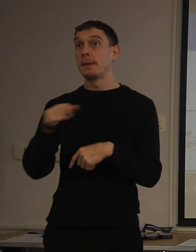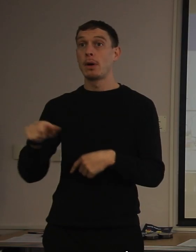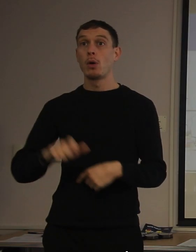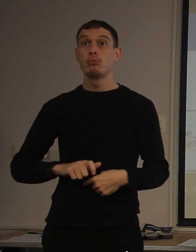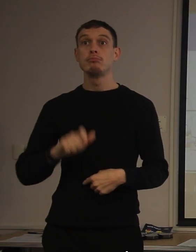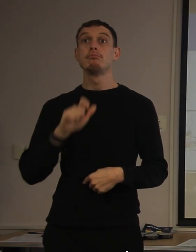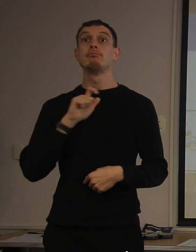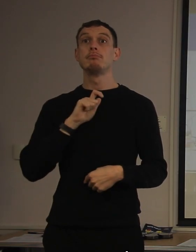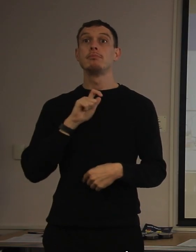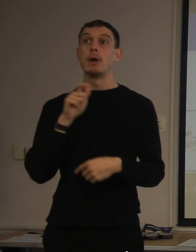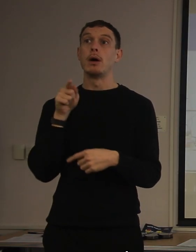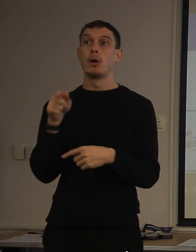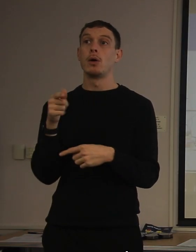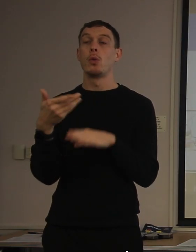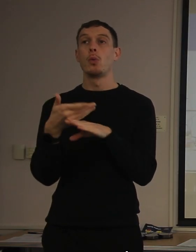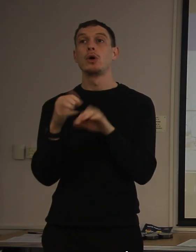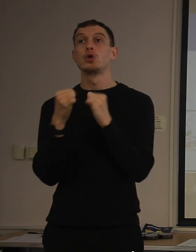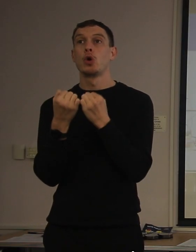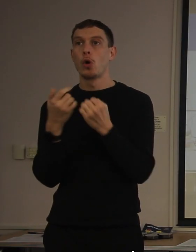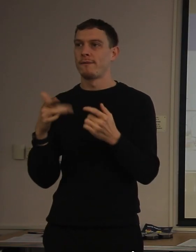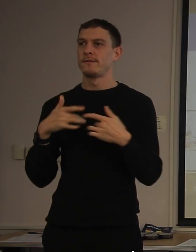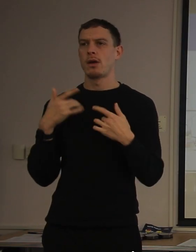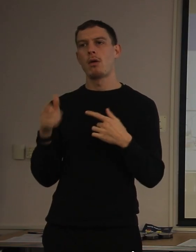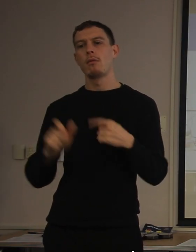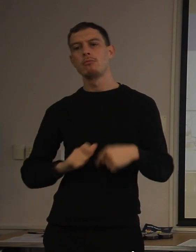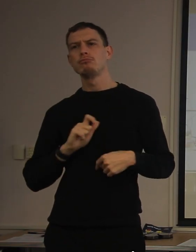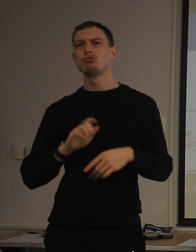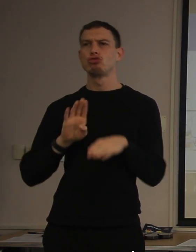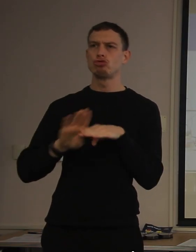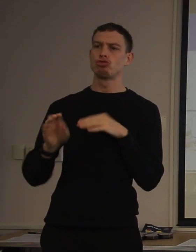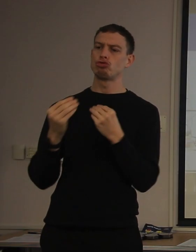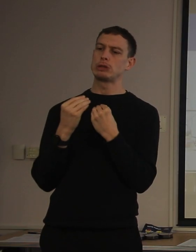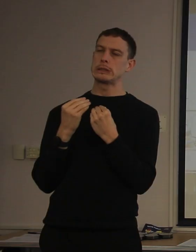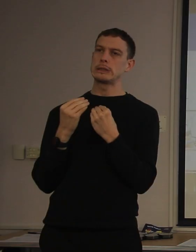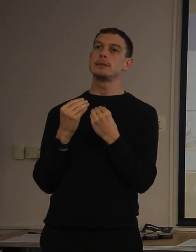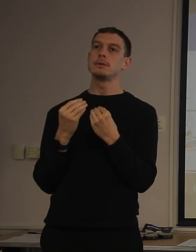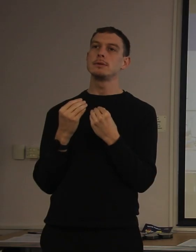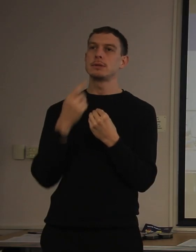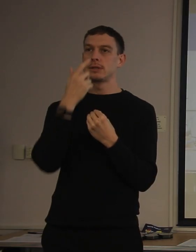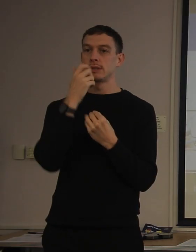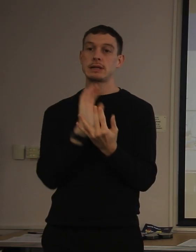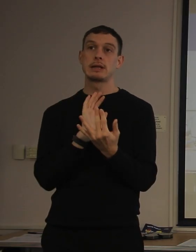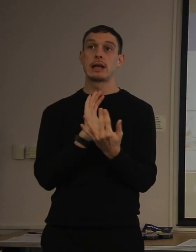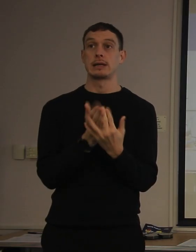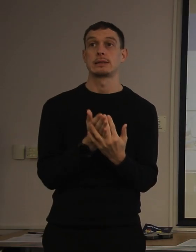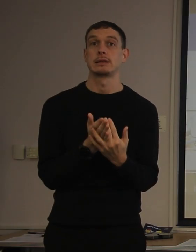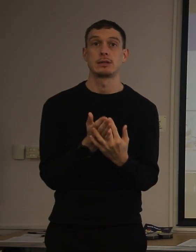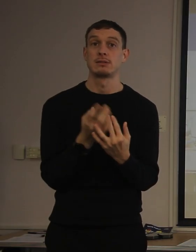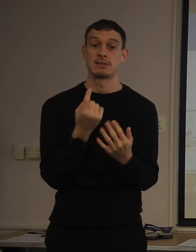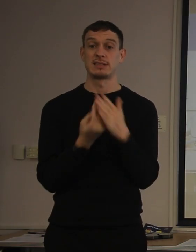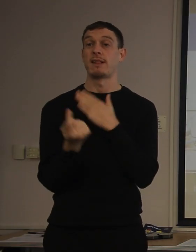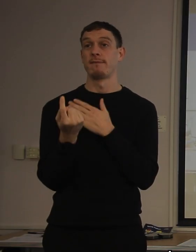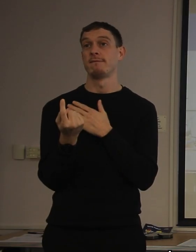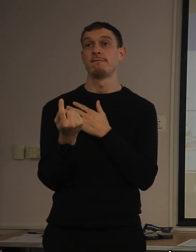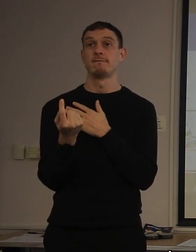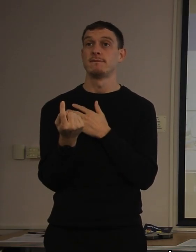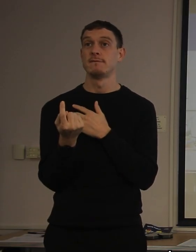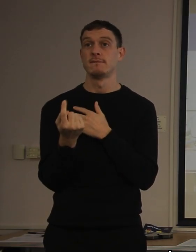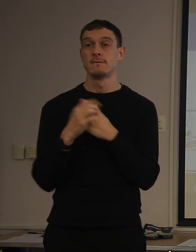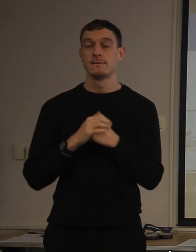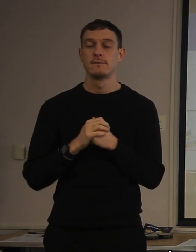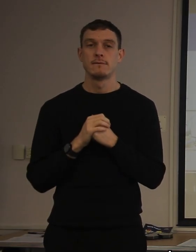the wood workshop, or when people get confident once they've had their training, they can then access the wood workshop themselves,